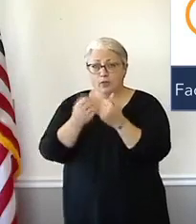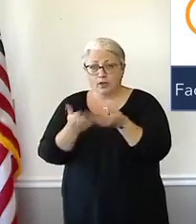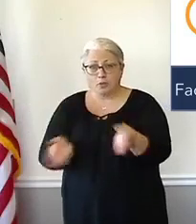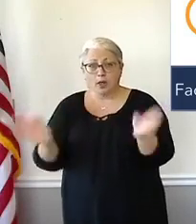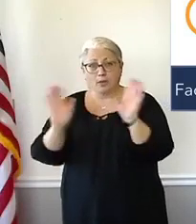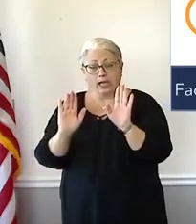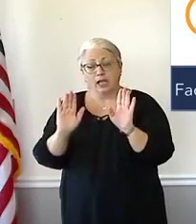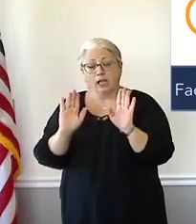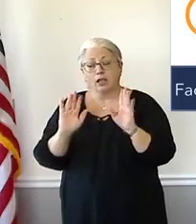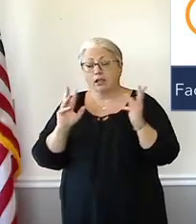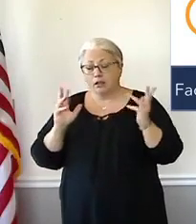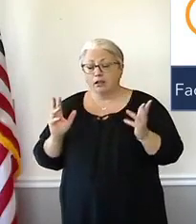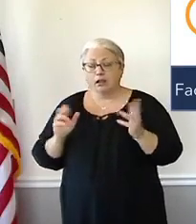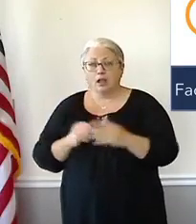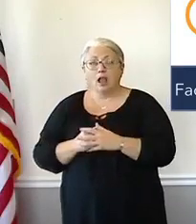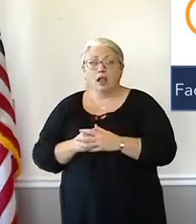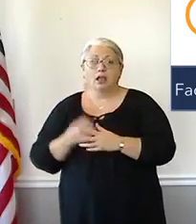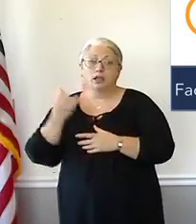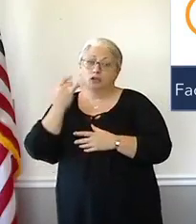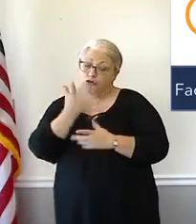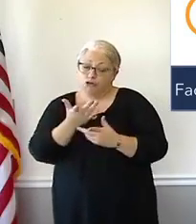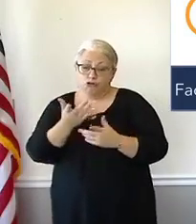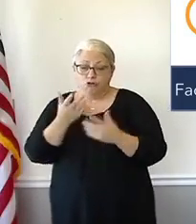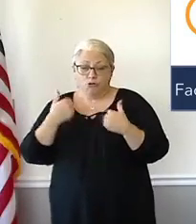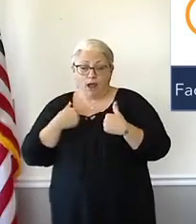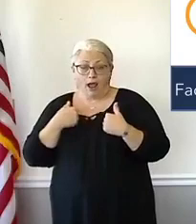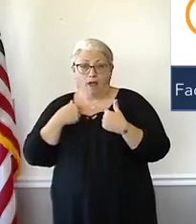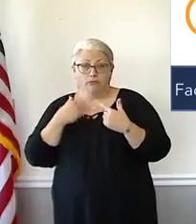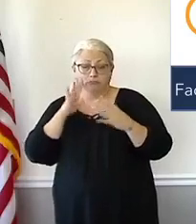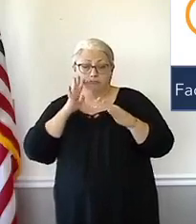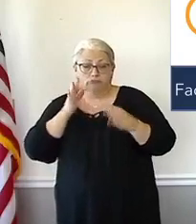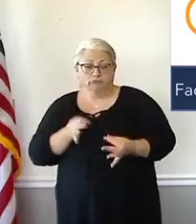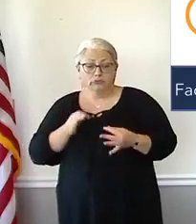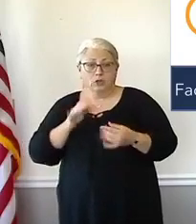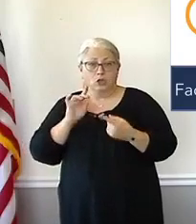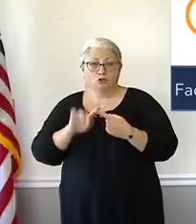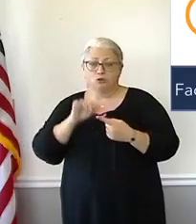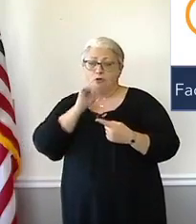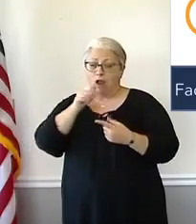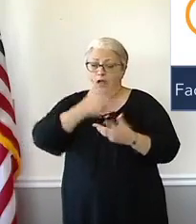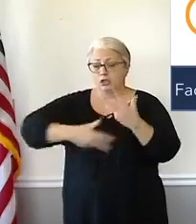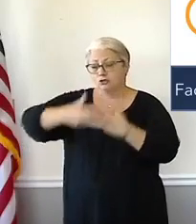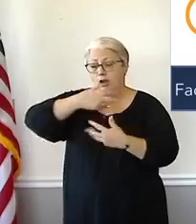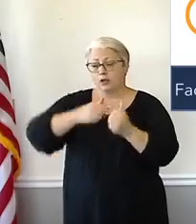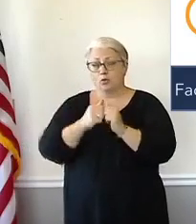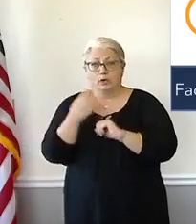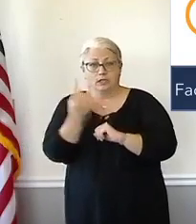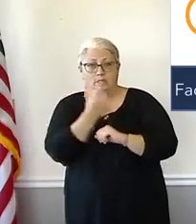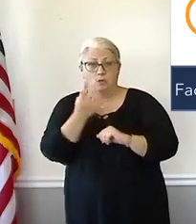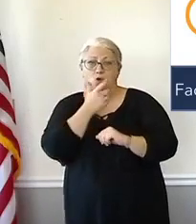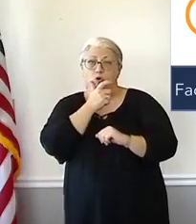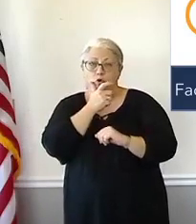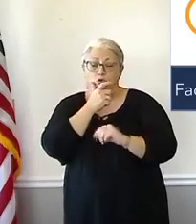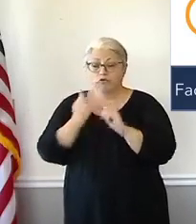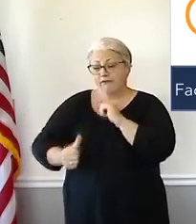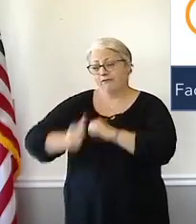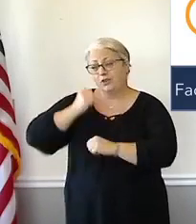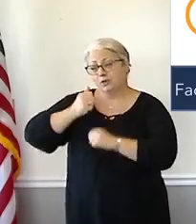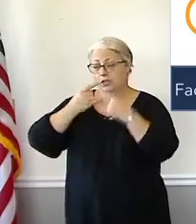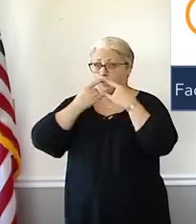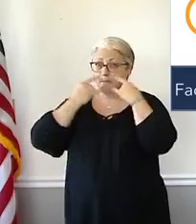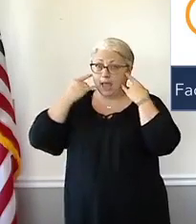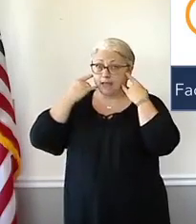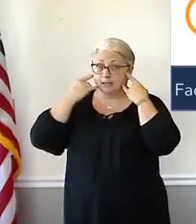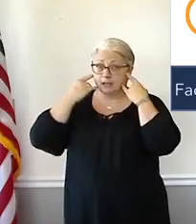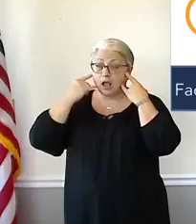right to deny service to someone who chooses not to wear a mask. That is currently the executive order by the governor of the state of New York.